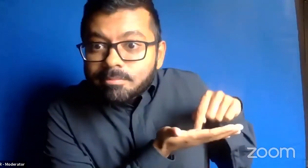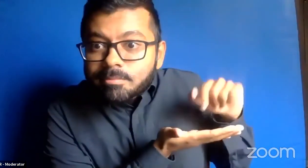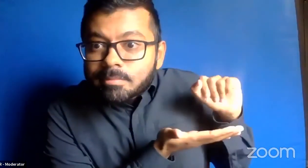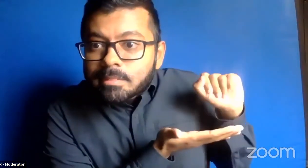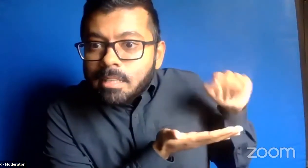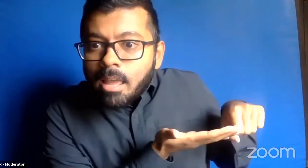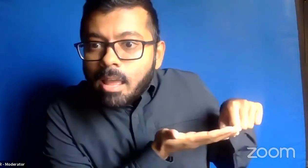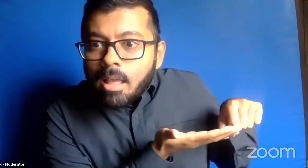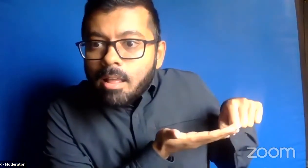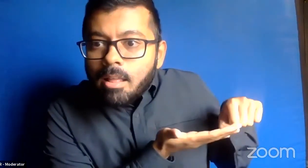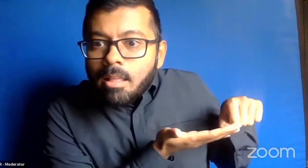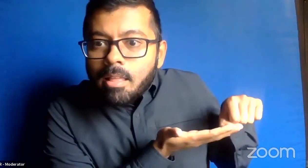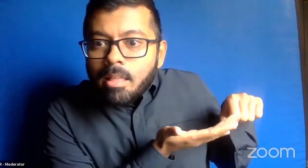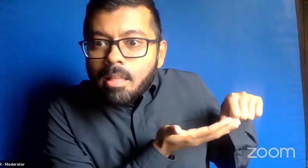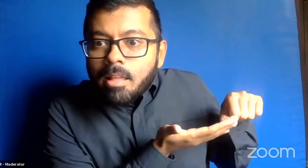enjoy.